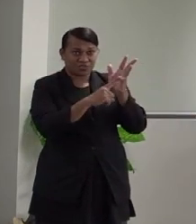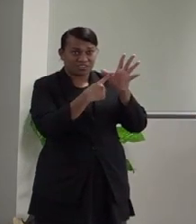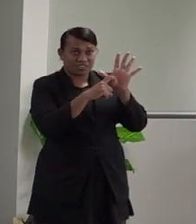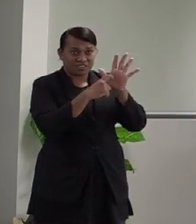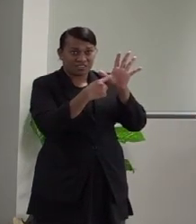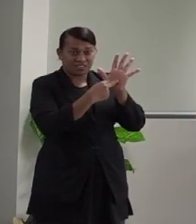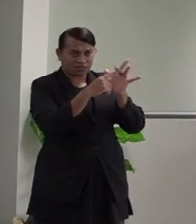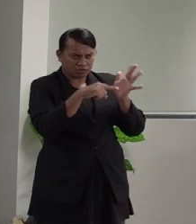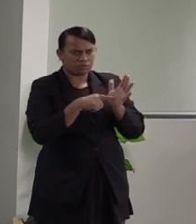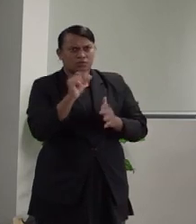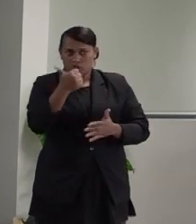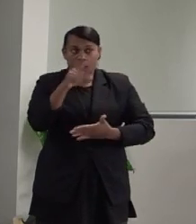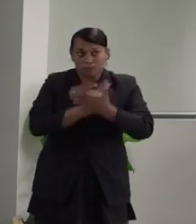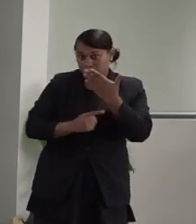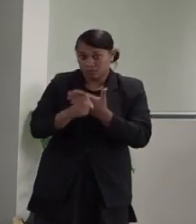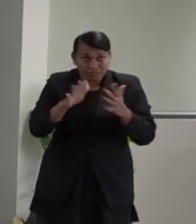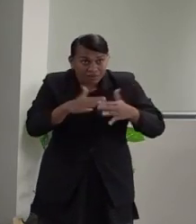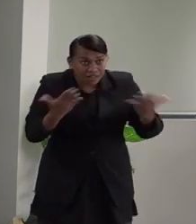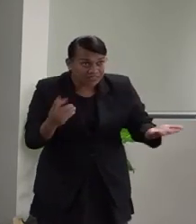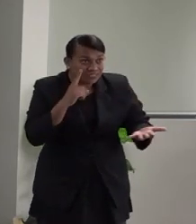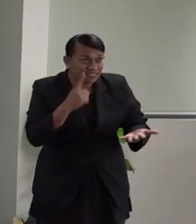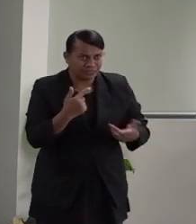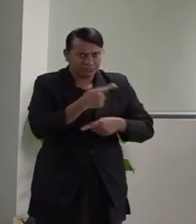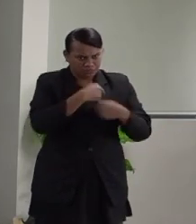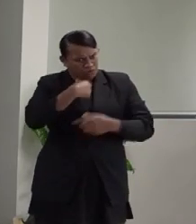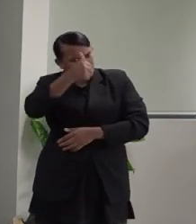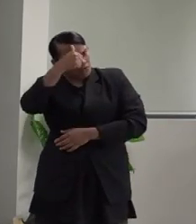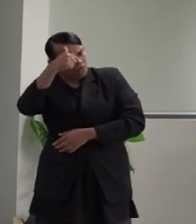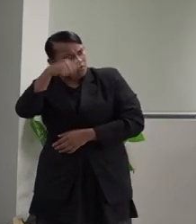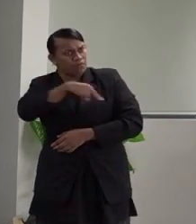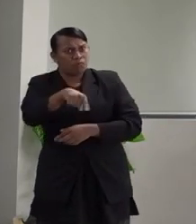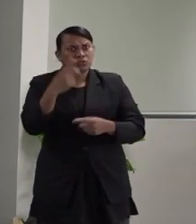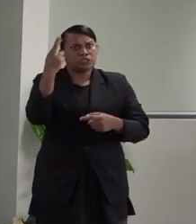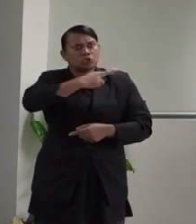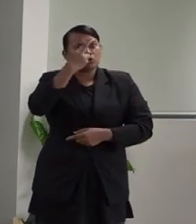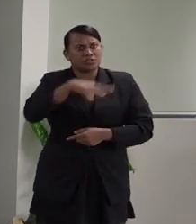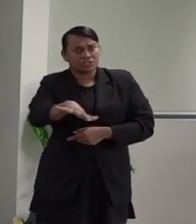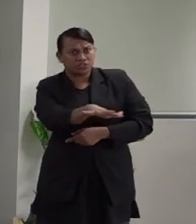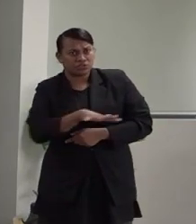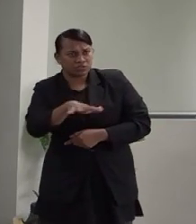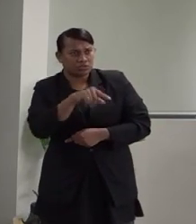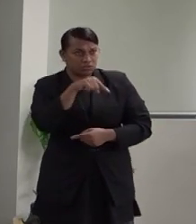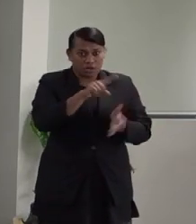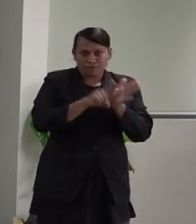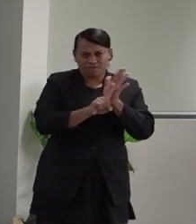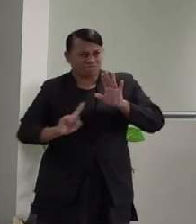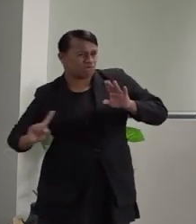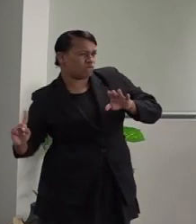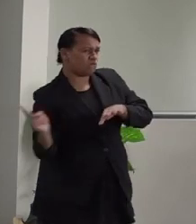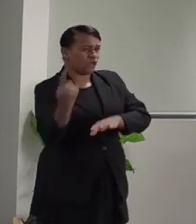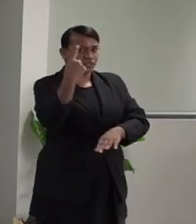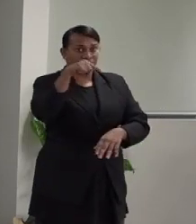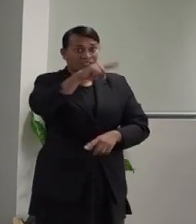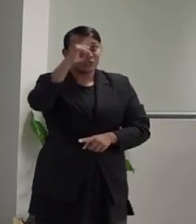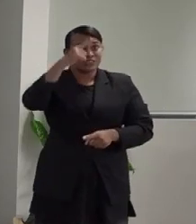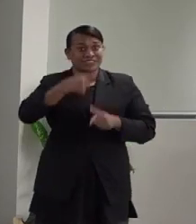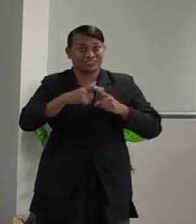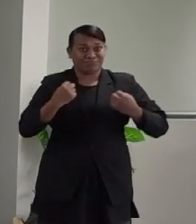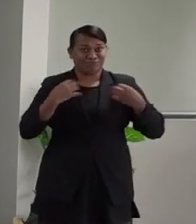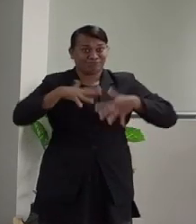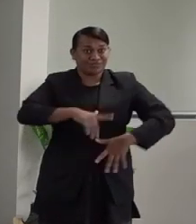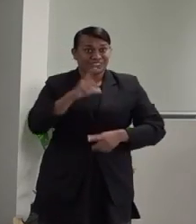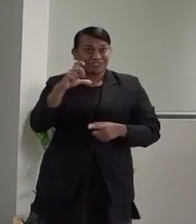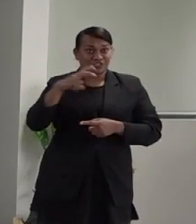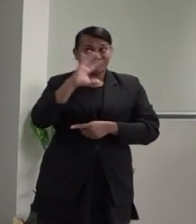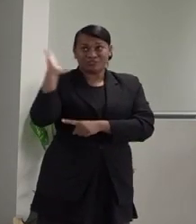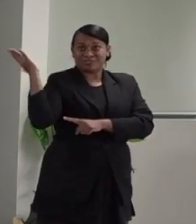why. We knew there was a risk that our first patient may have spread the virus to others.